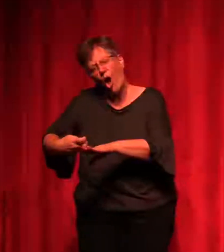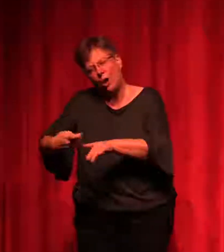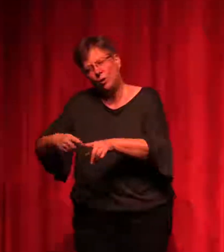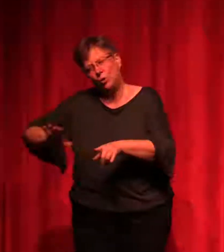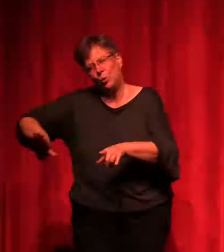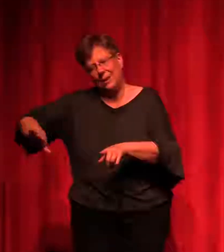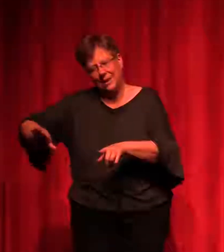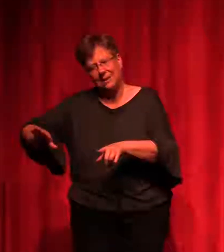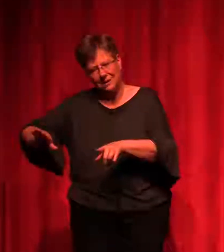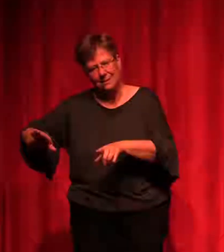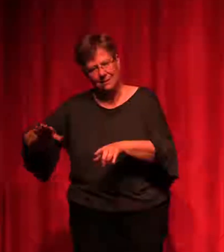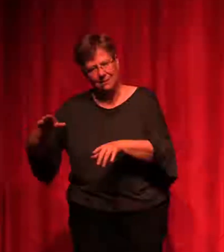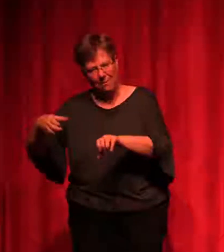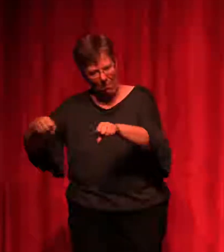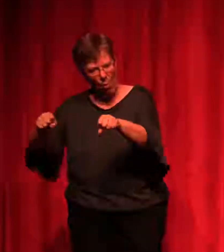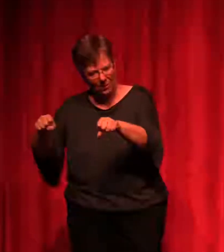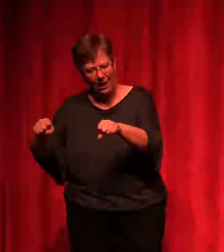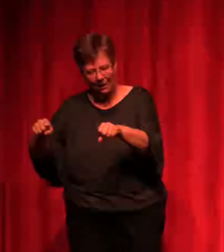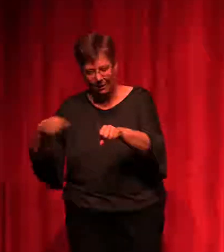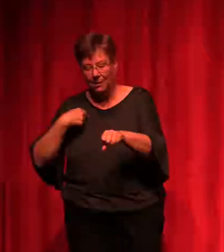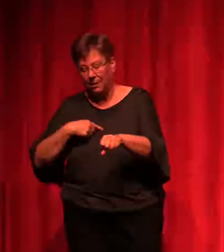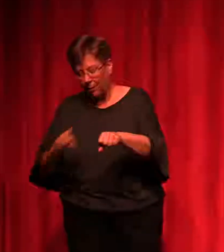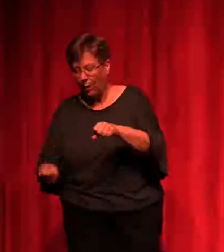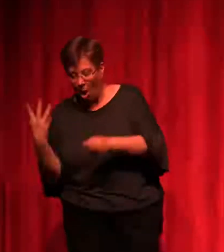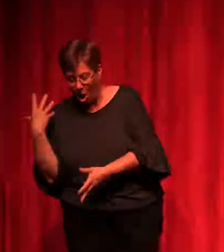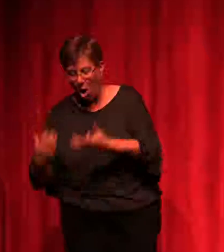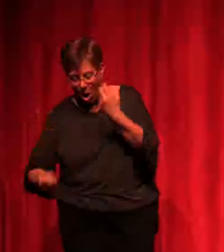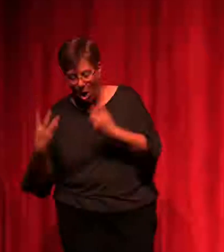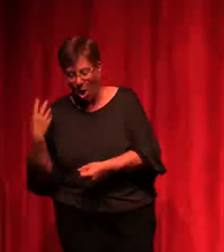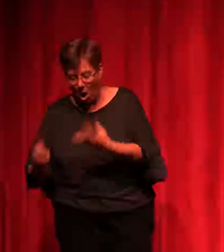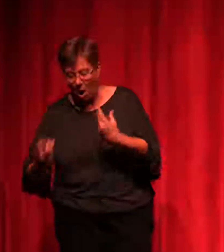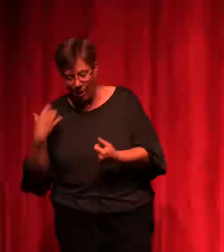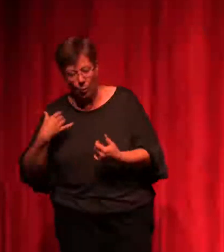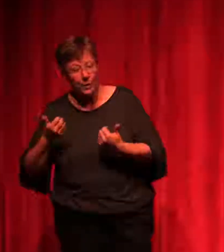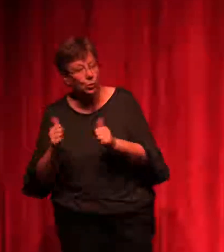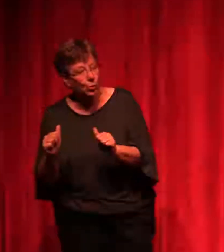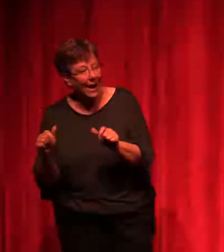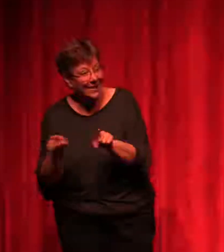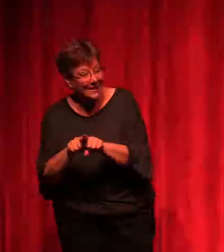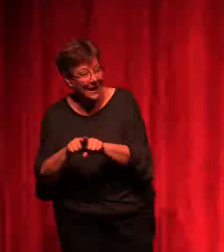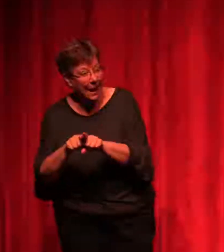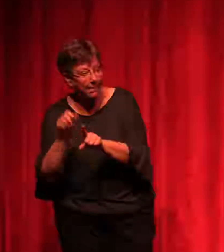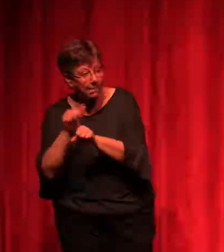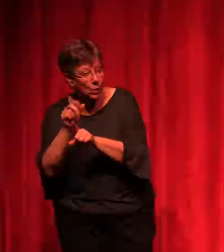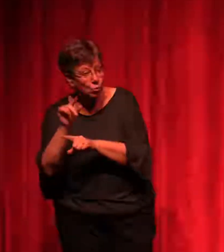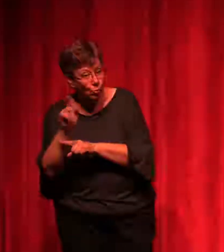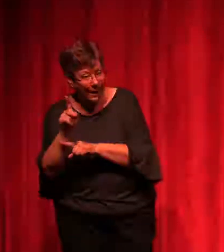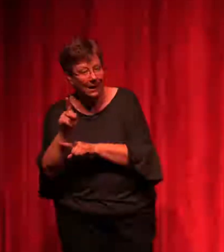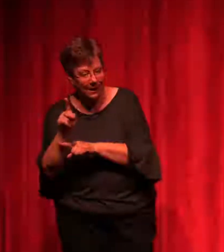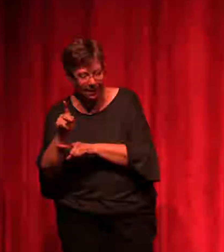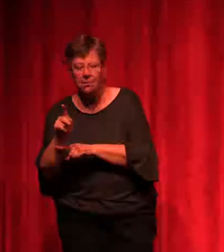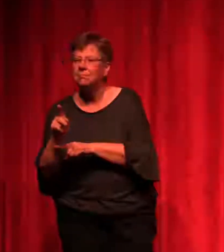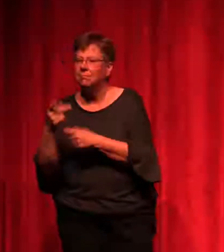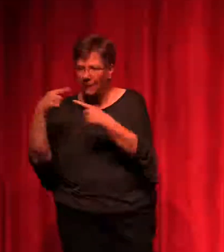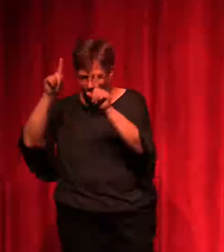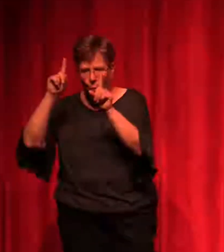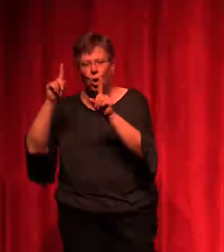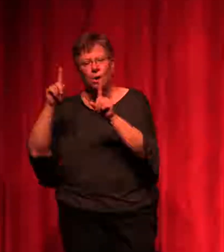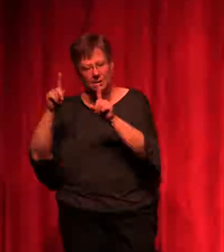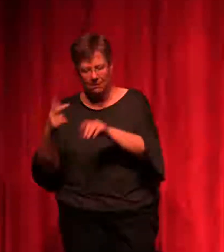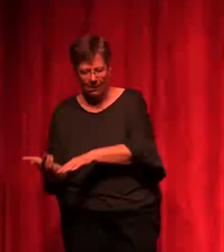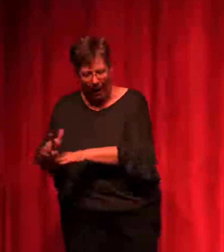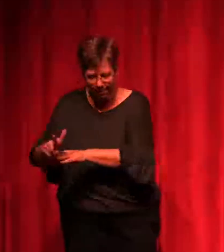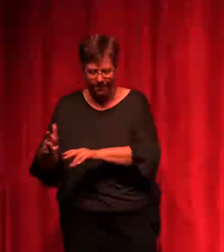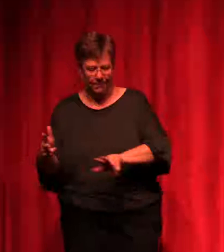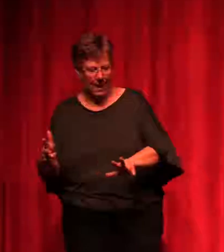we unload it, and we do the same MacGyver trick, turn it around. And as I was walking